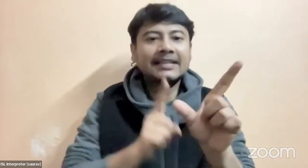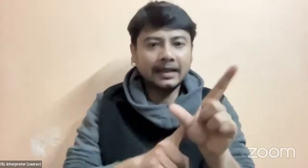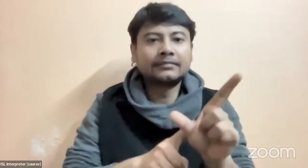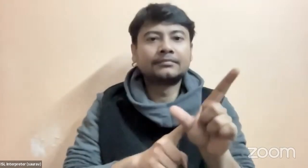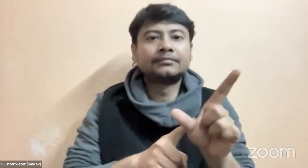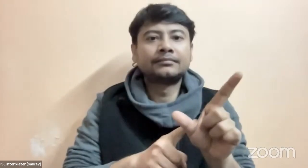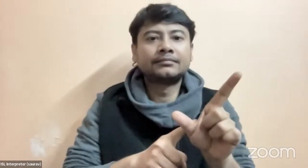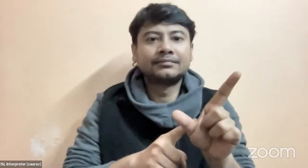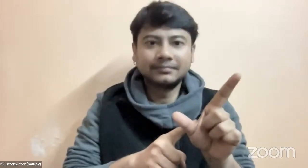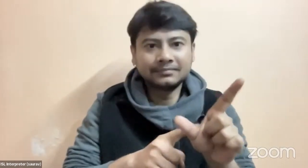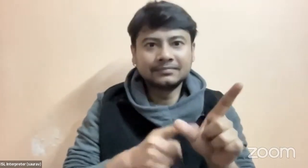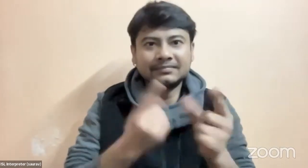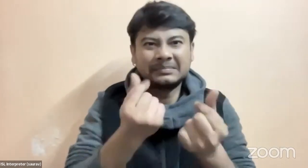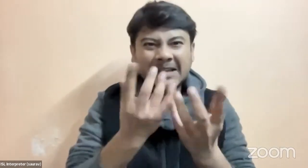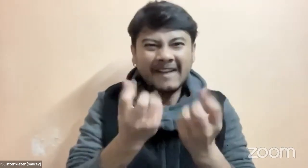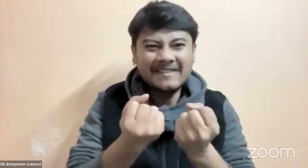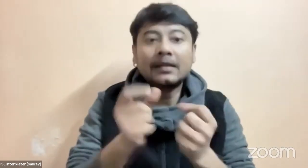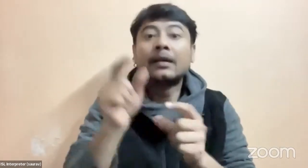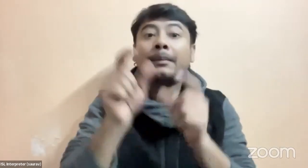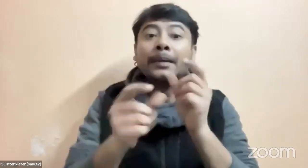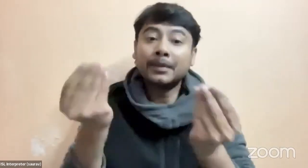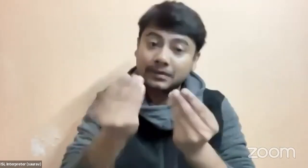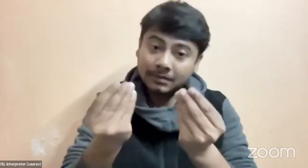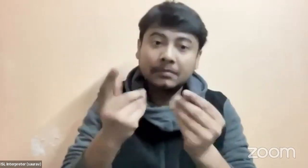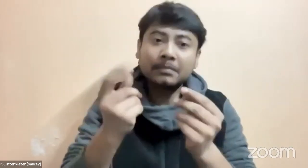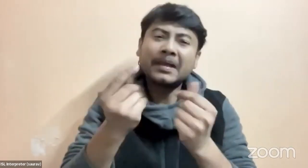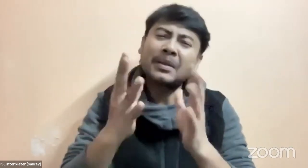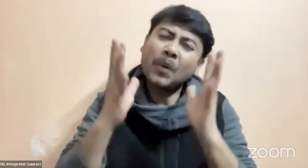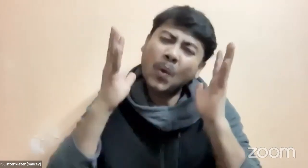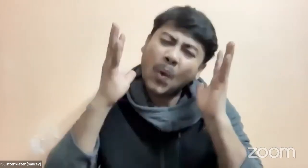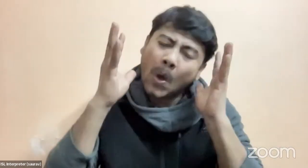anybody. This is my money.